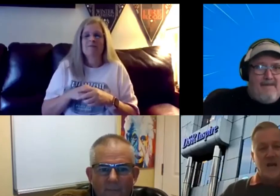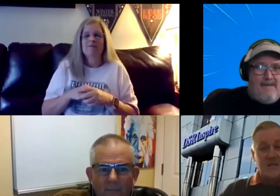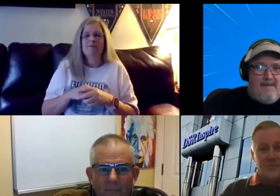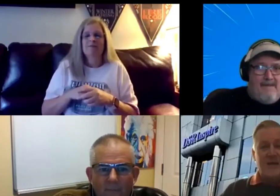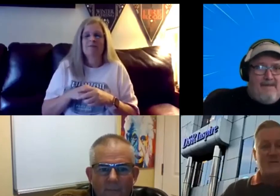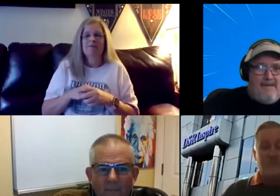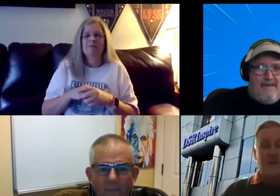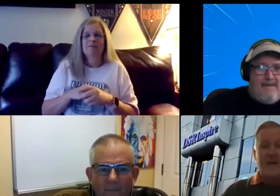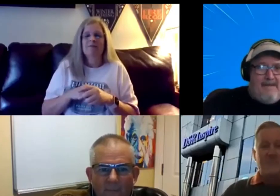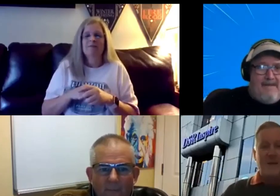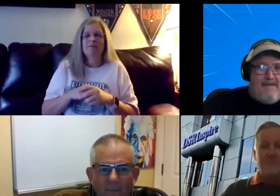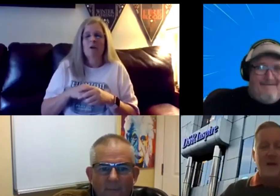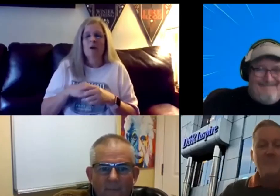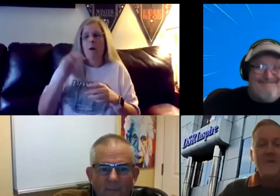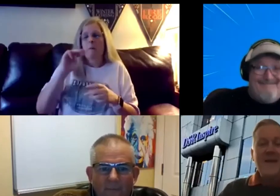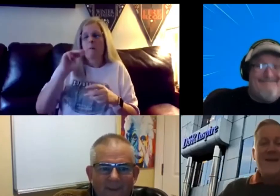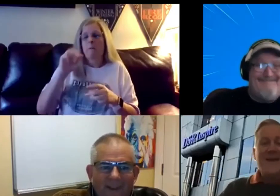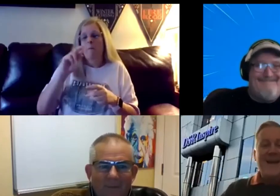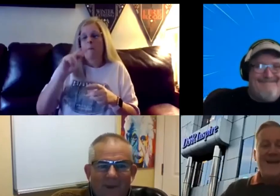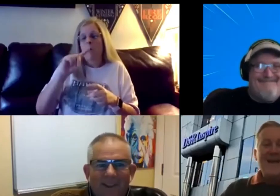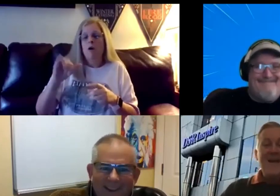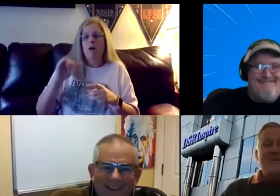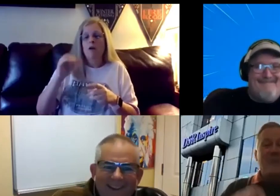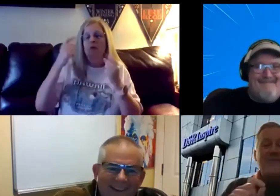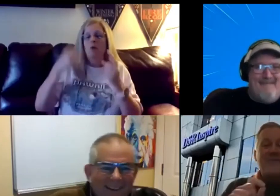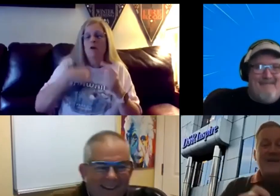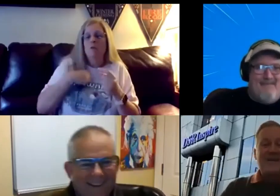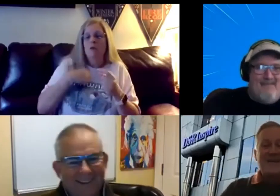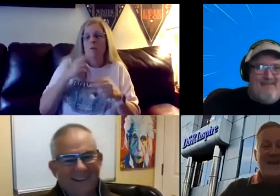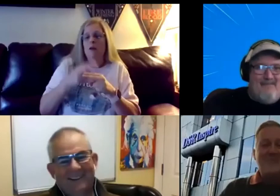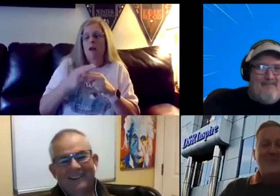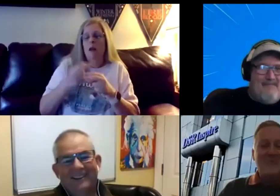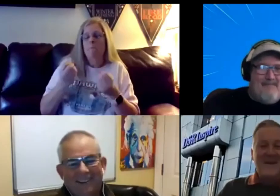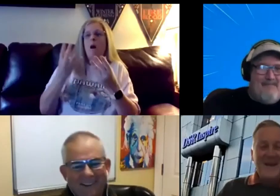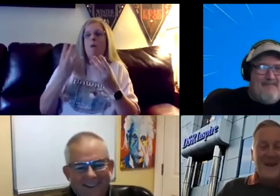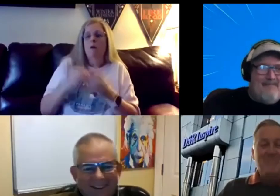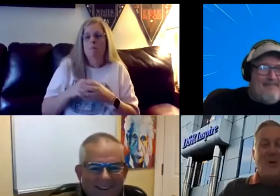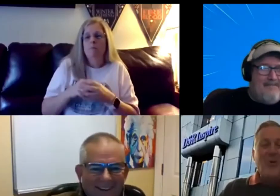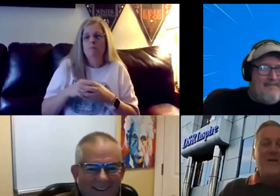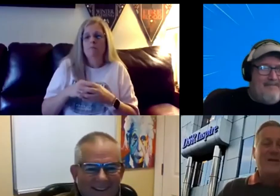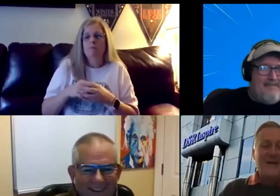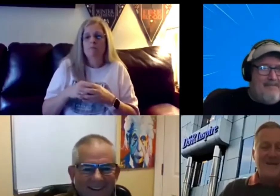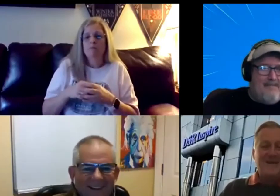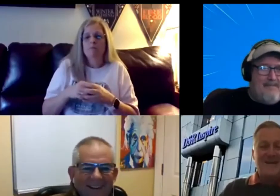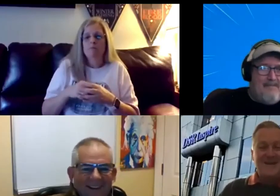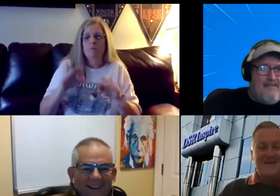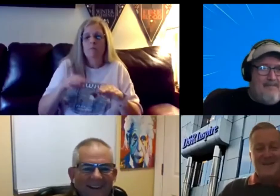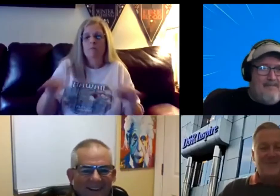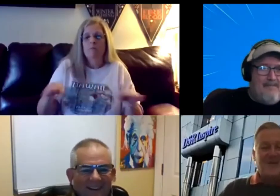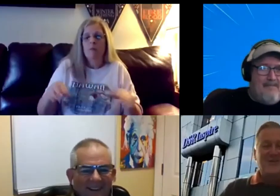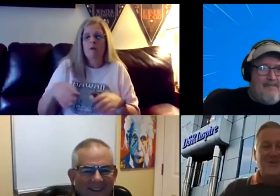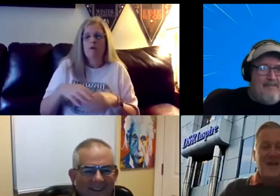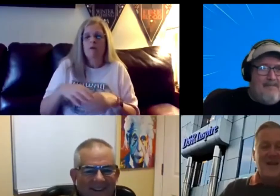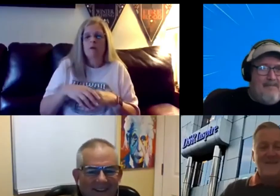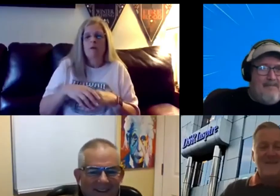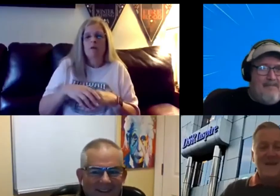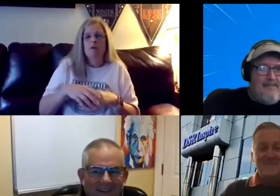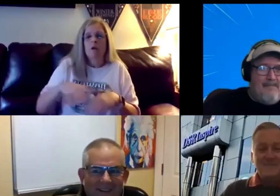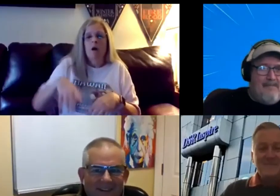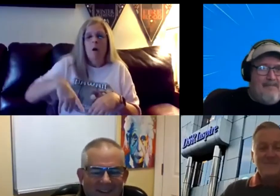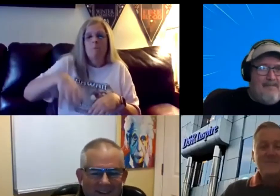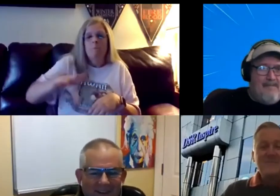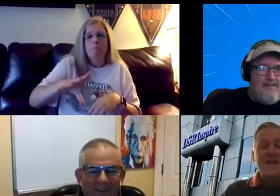kind of surprised me. My name popped up. My grandson came from a bowling adventure last